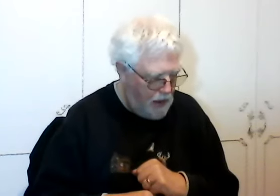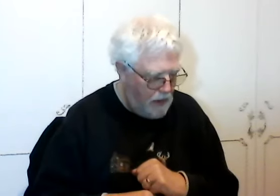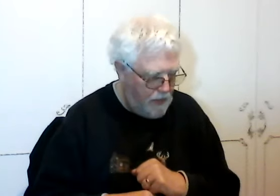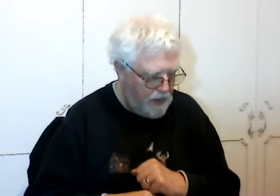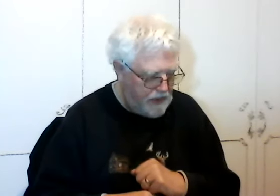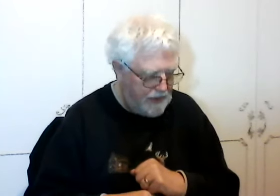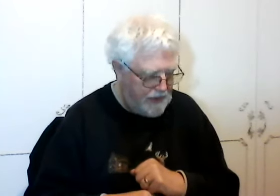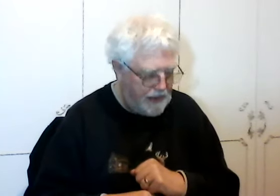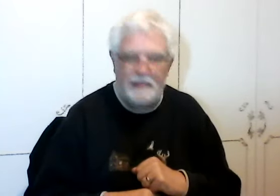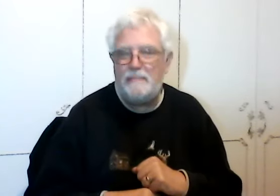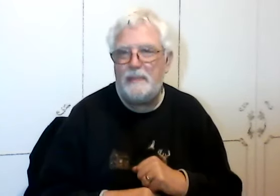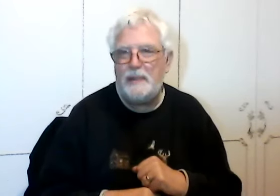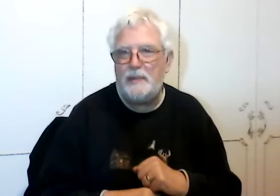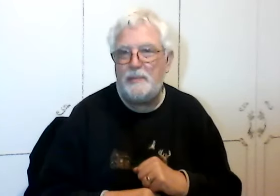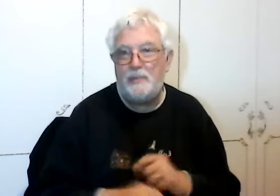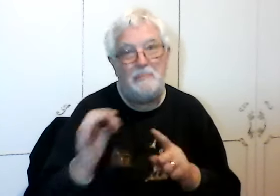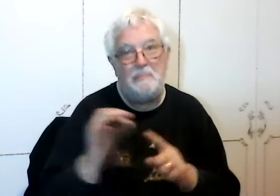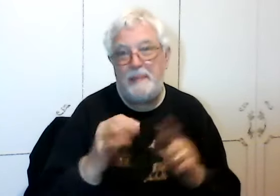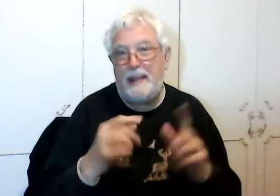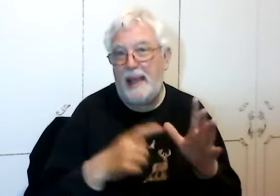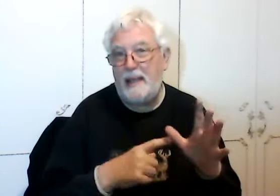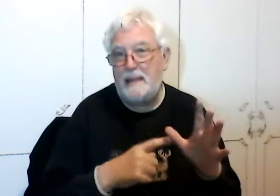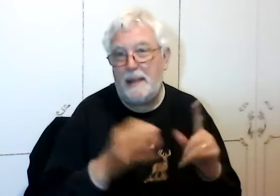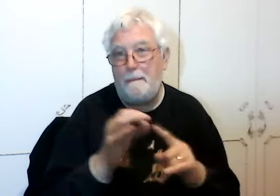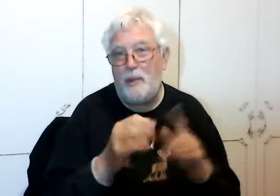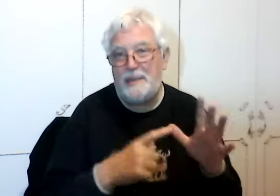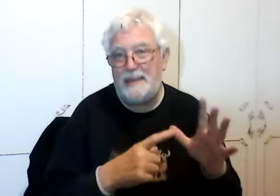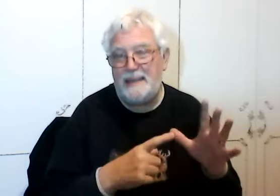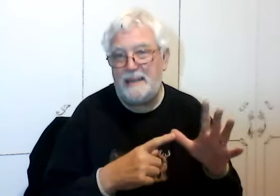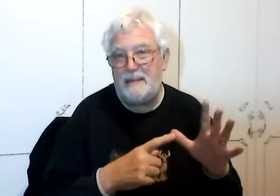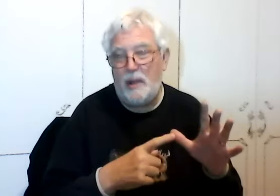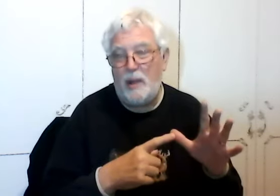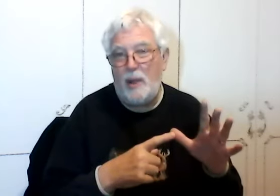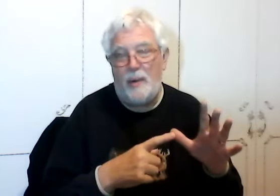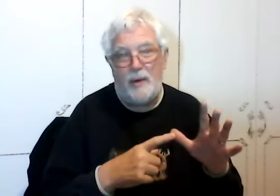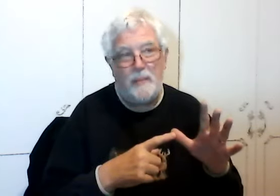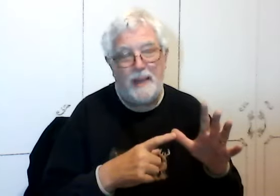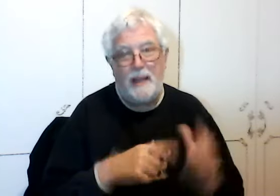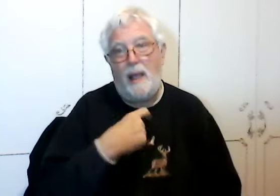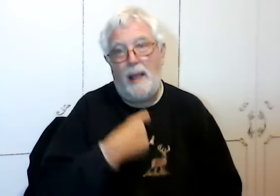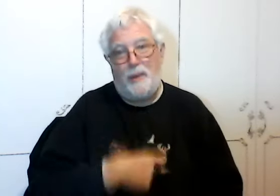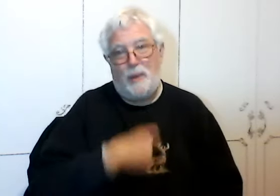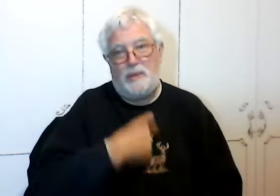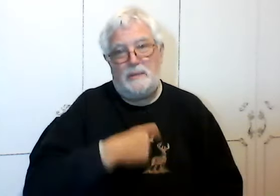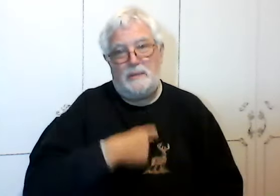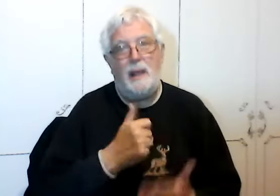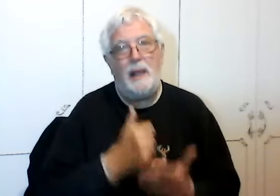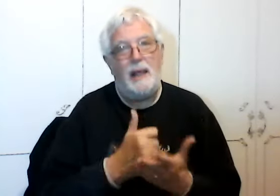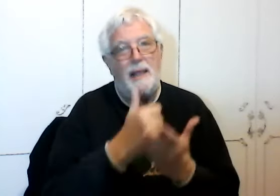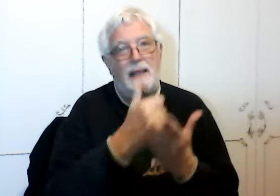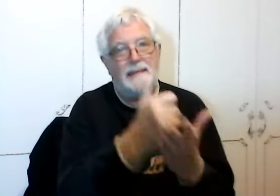Got personal assistant, it could just be PA, say personal assistant, or it could be personal